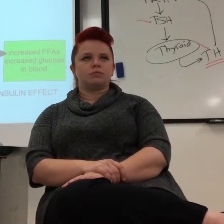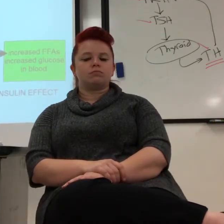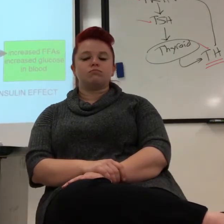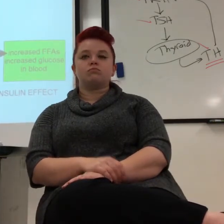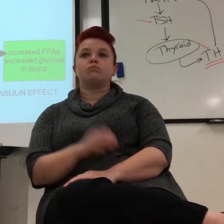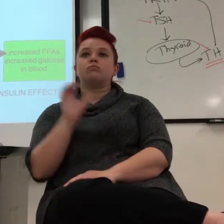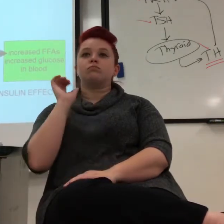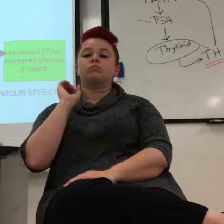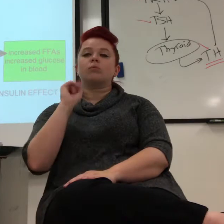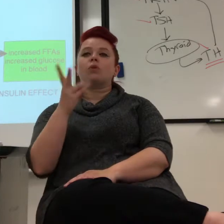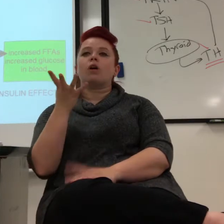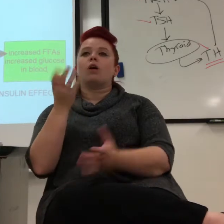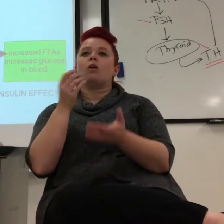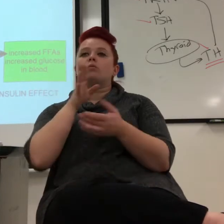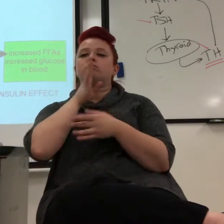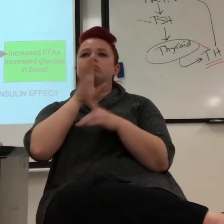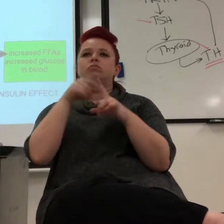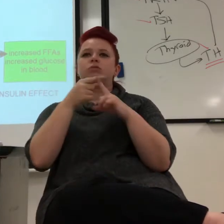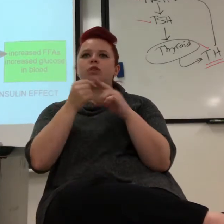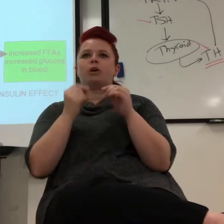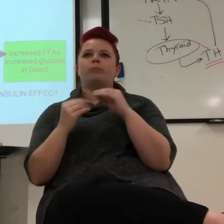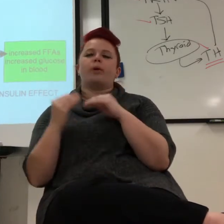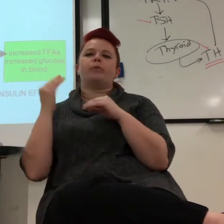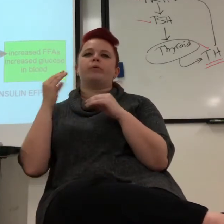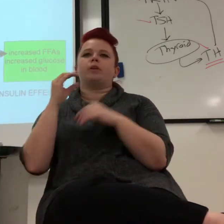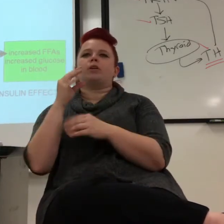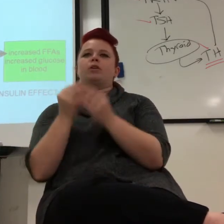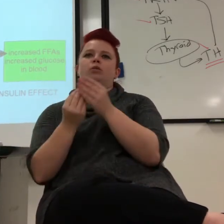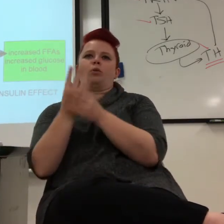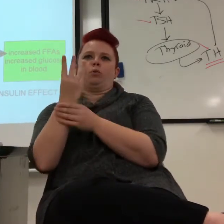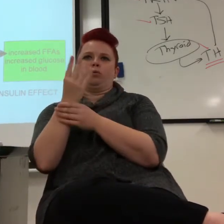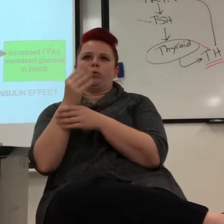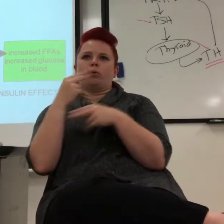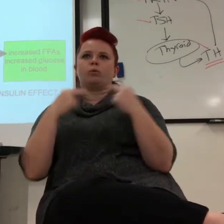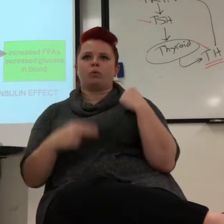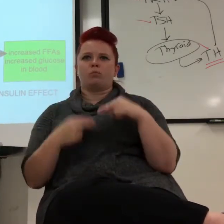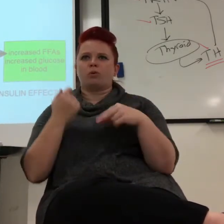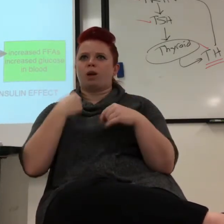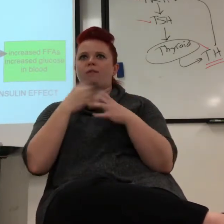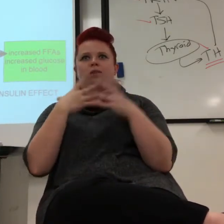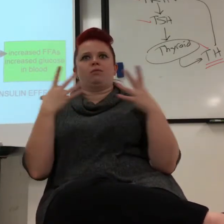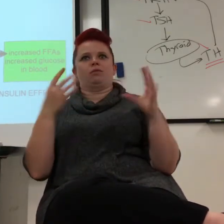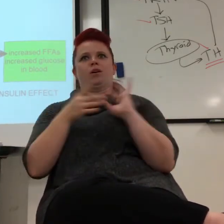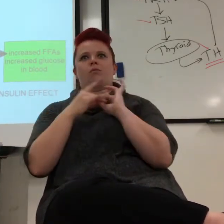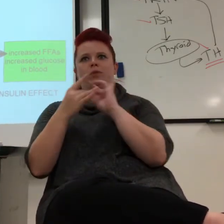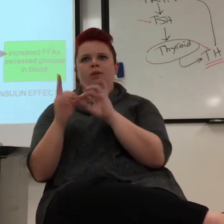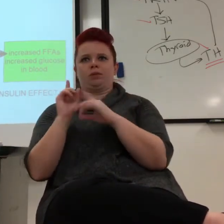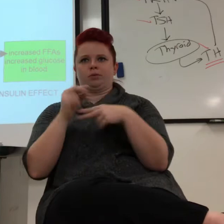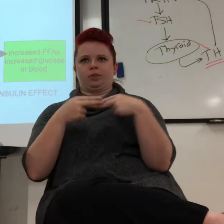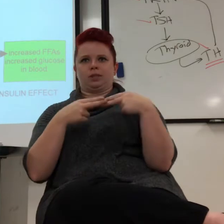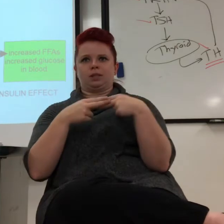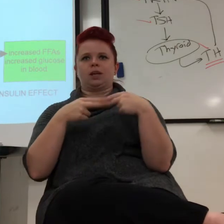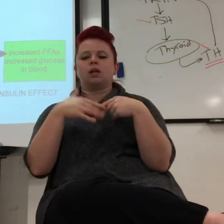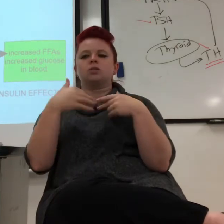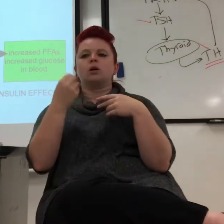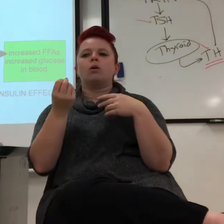Okay, I want to talk about growth hormone. I have a lot on this slide. Okay, what we talked about last time is